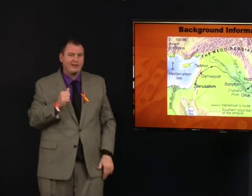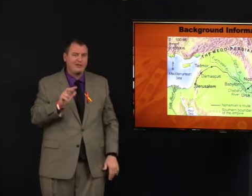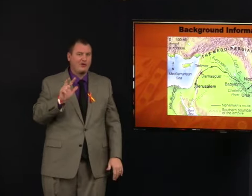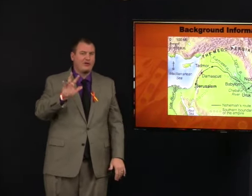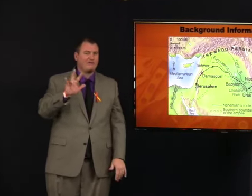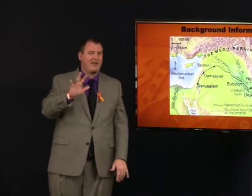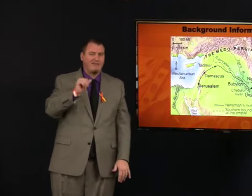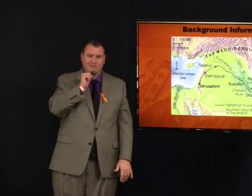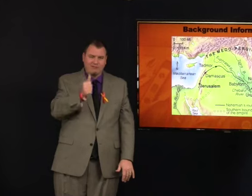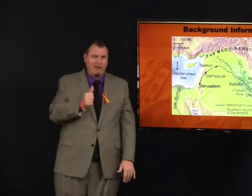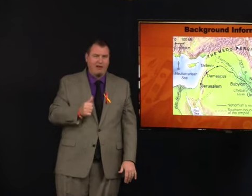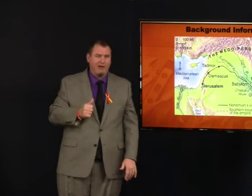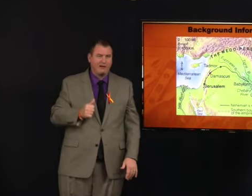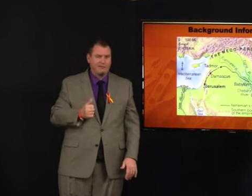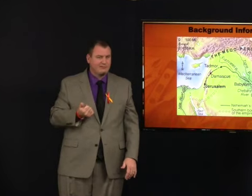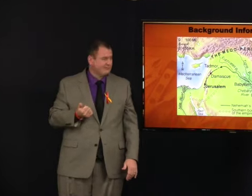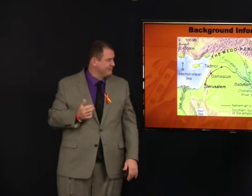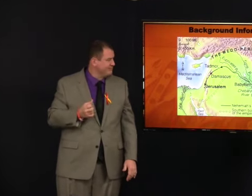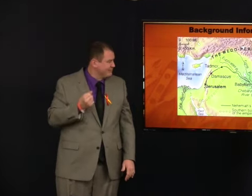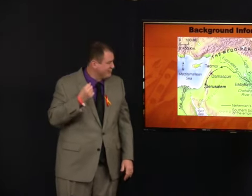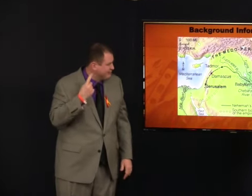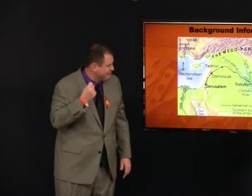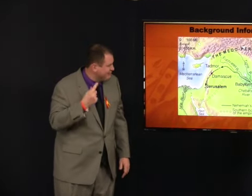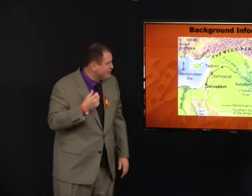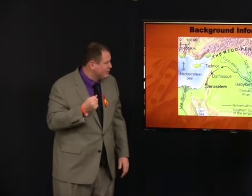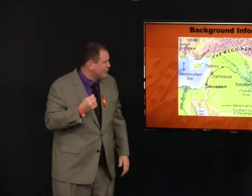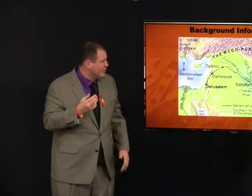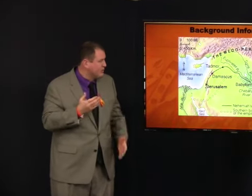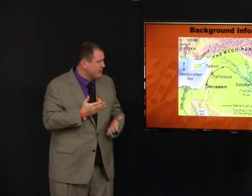mountains. It's not like highway, you know, right?